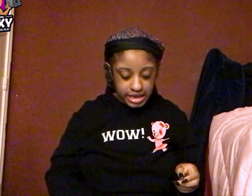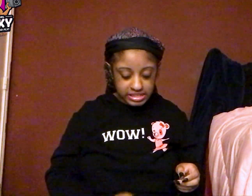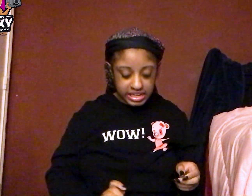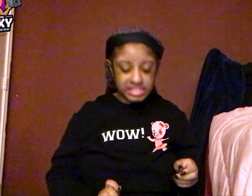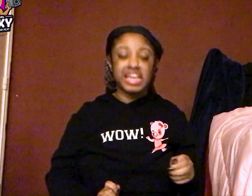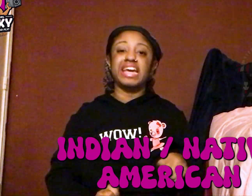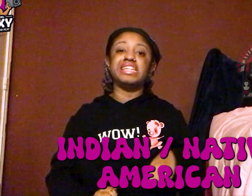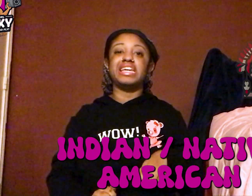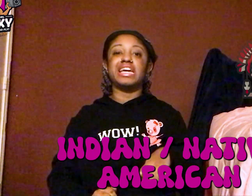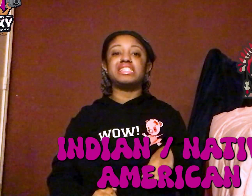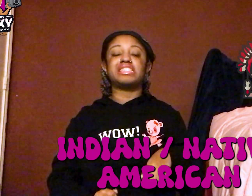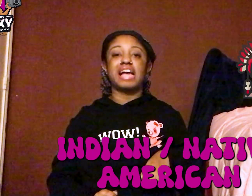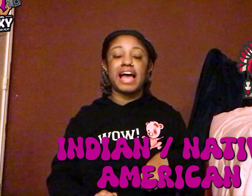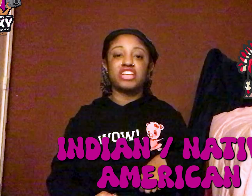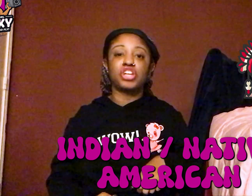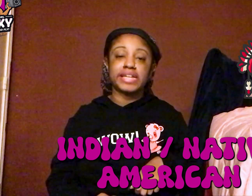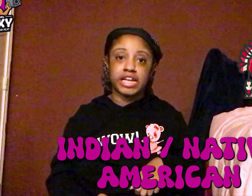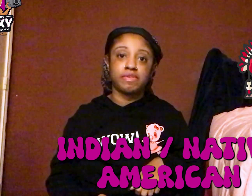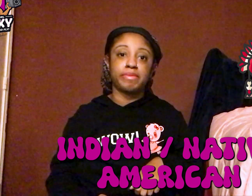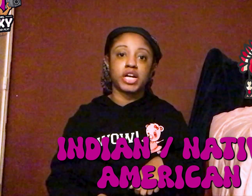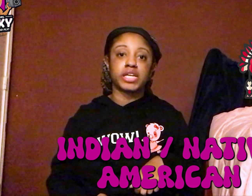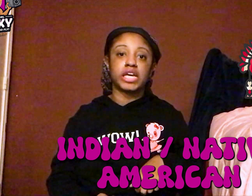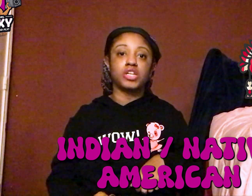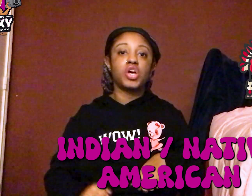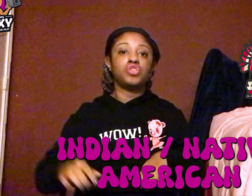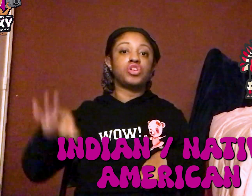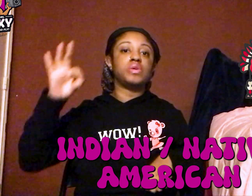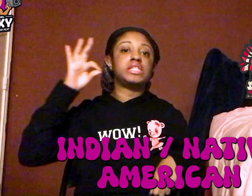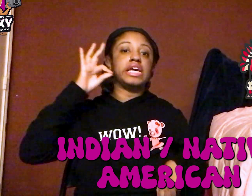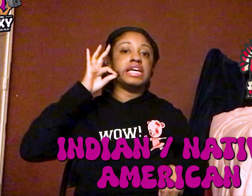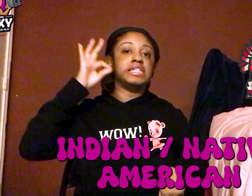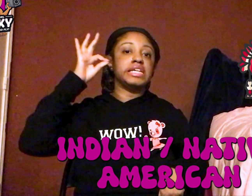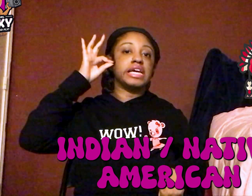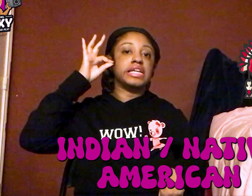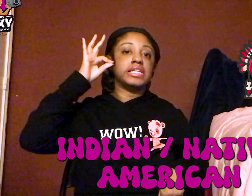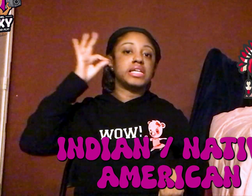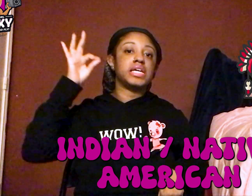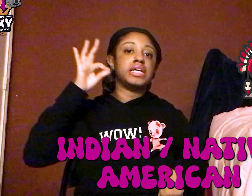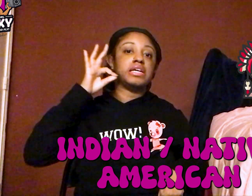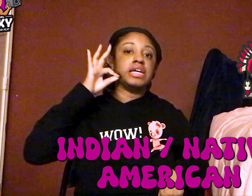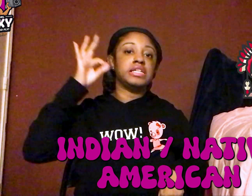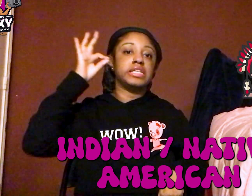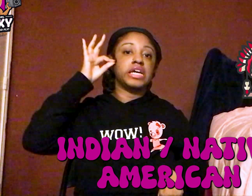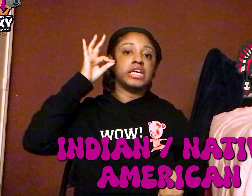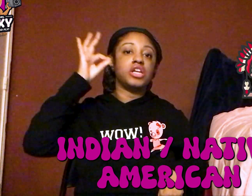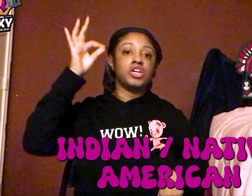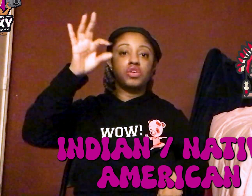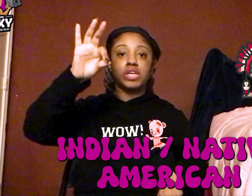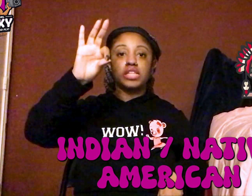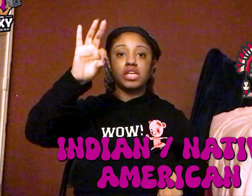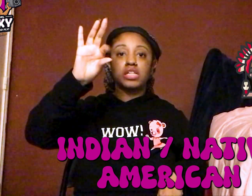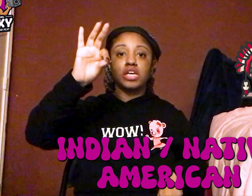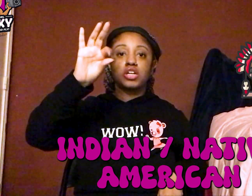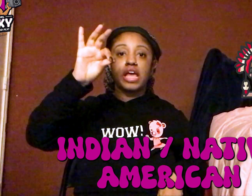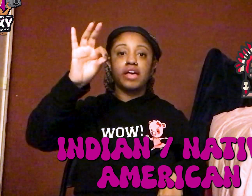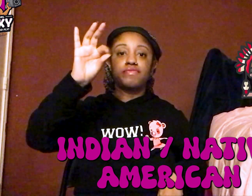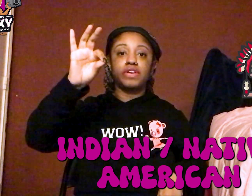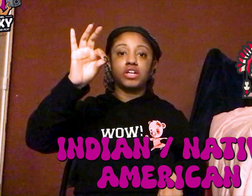Next is Indian/Native American. So it's Indian. Indian. You get the letter F